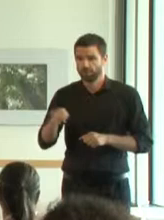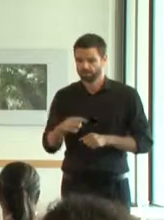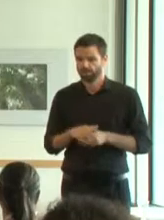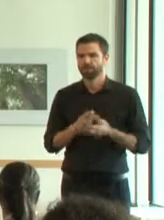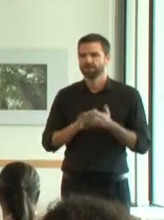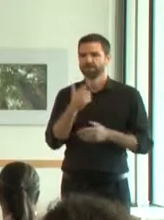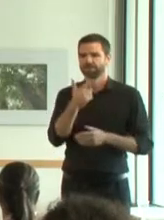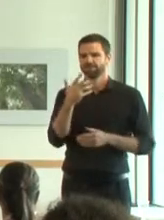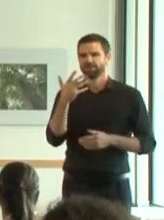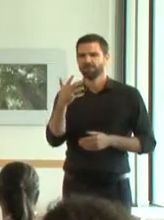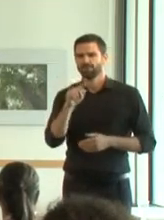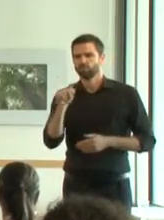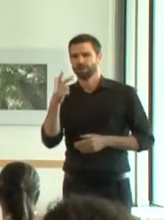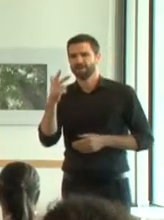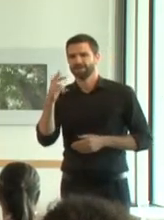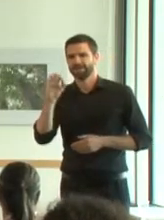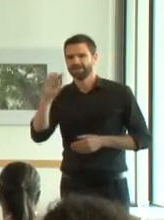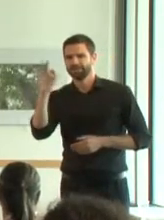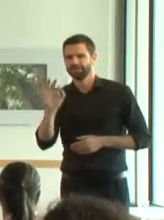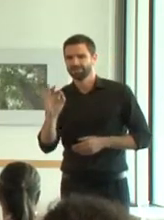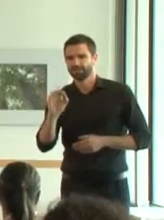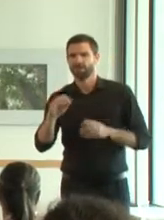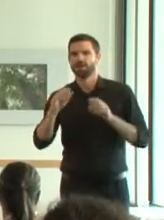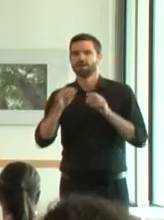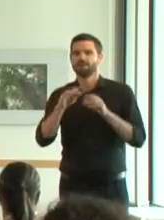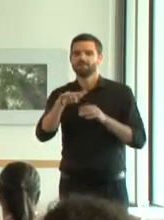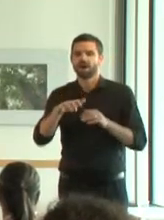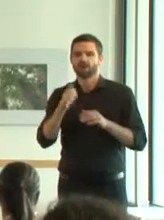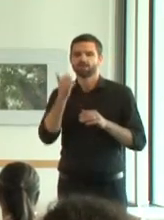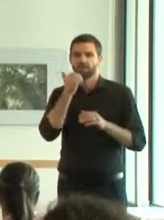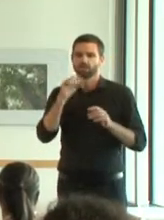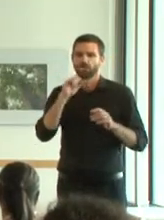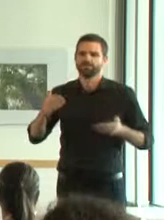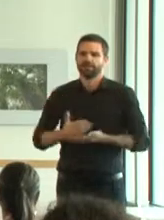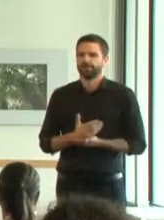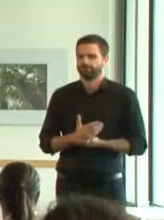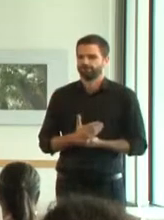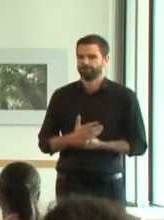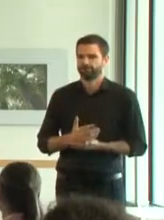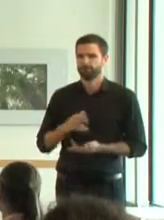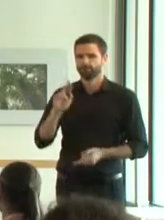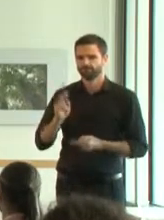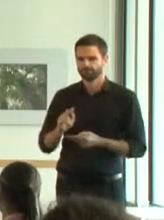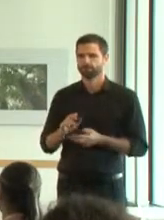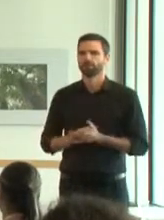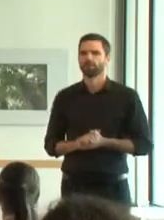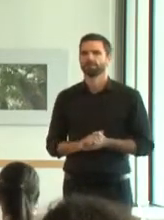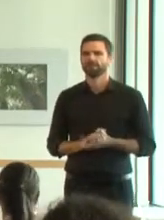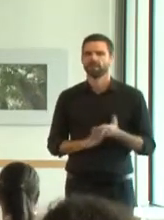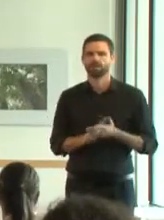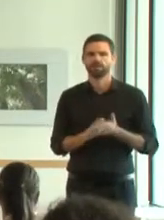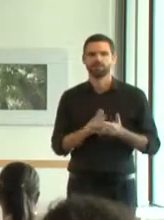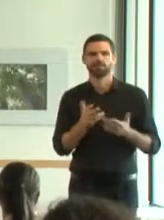to 80% saving in file sizes over those original TIFFs. And we're working with our digital continuity friends to be able to kind of put